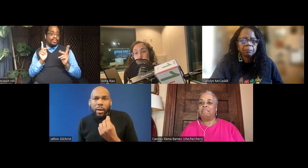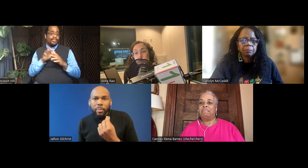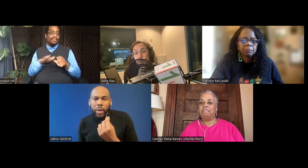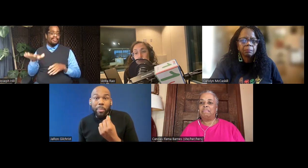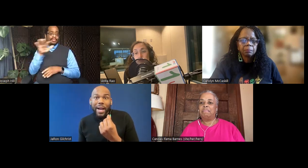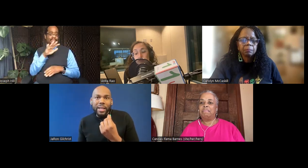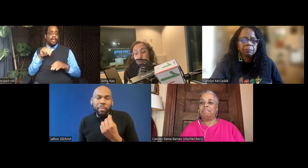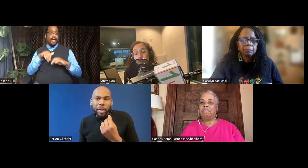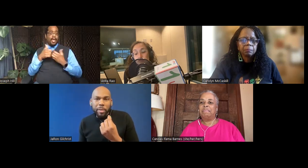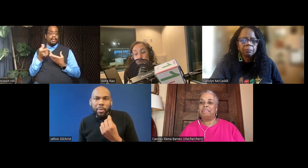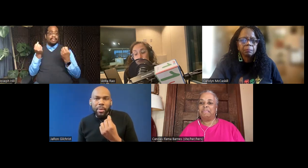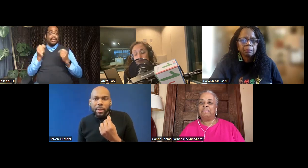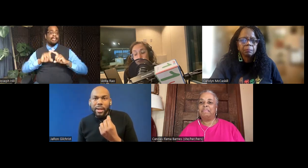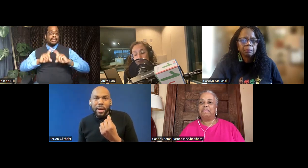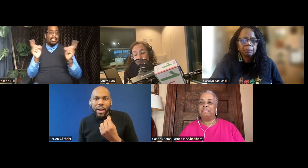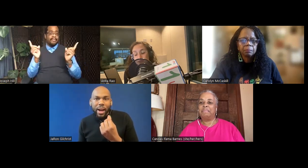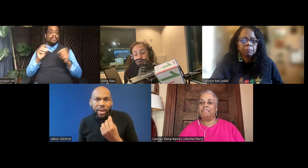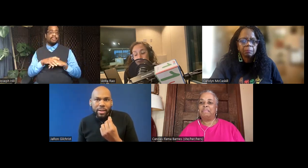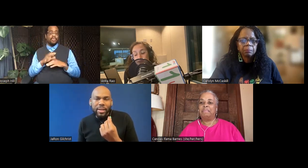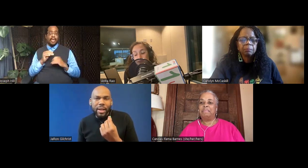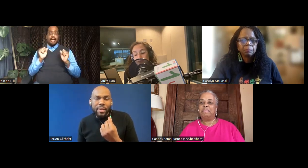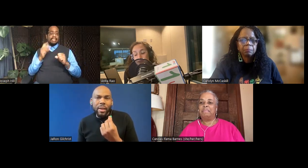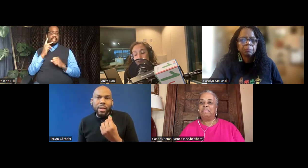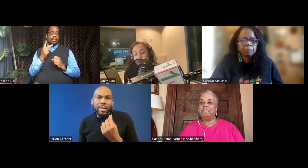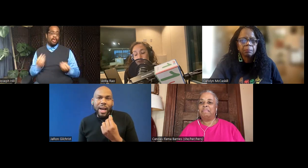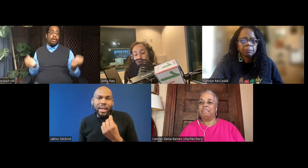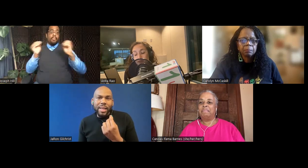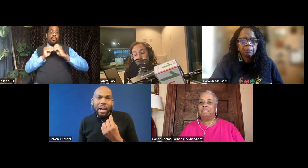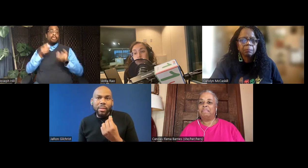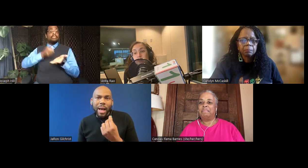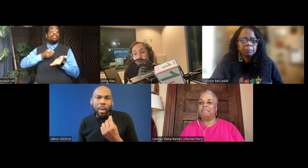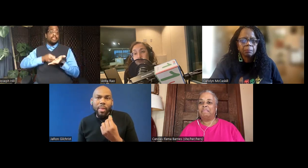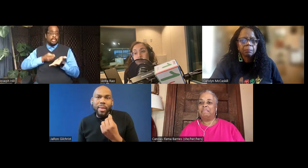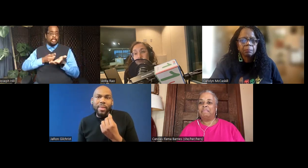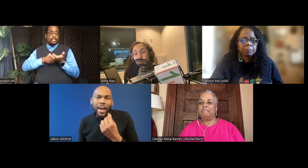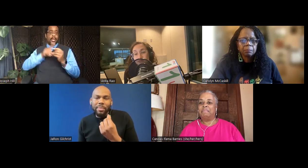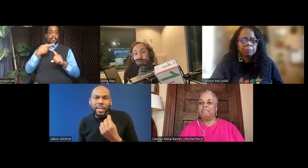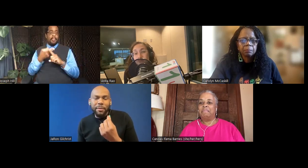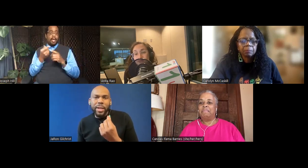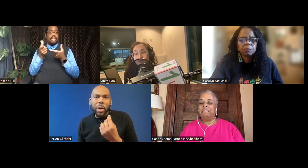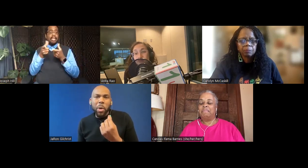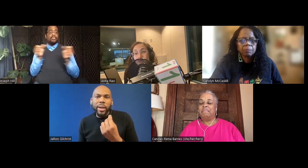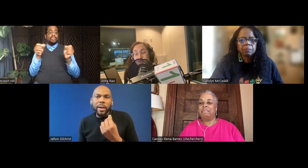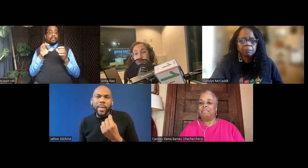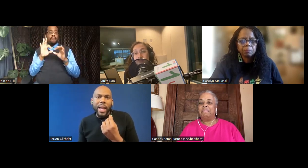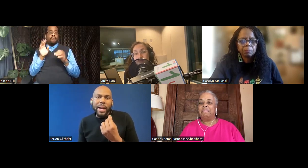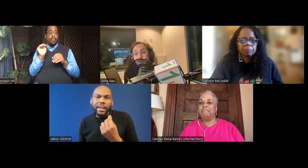aware of Black deaf people in other areas, and the signing styles, how that can be different, and opening up that lined